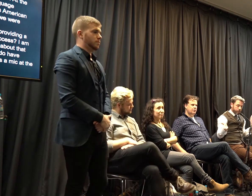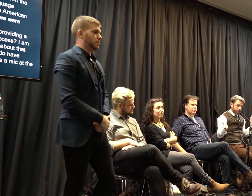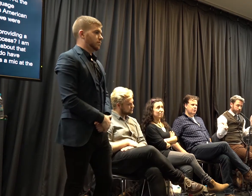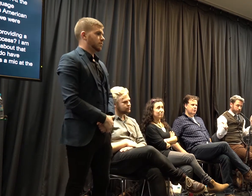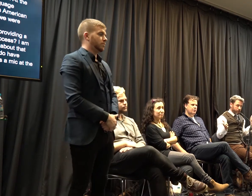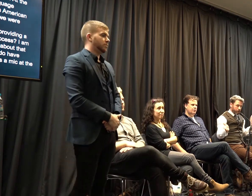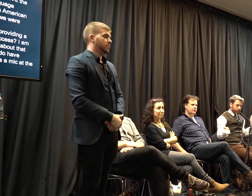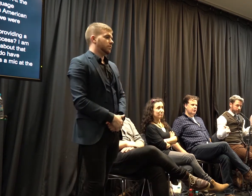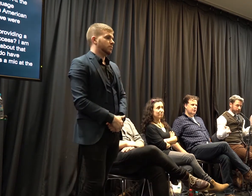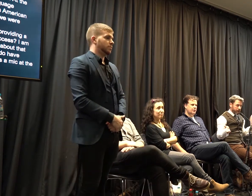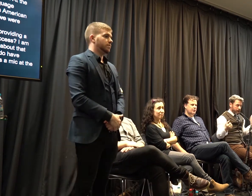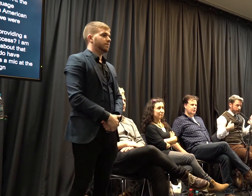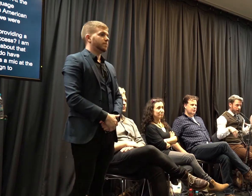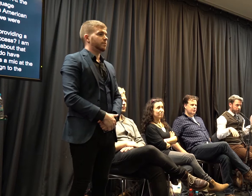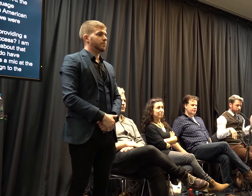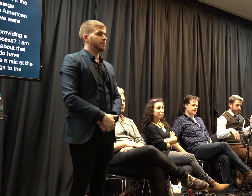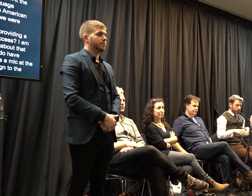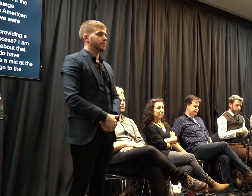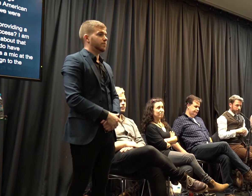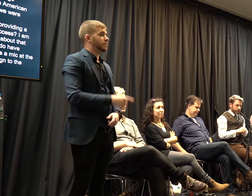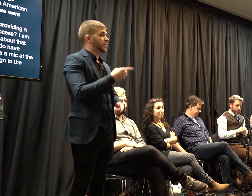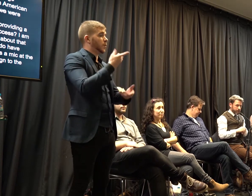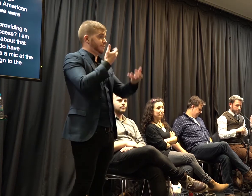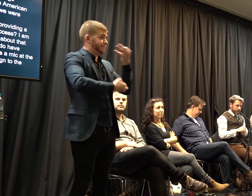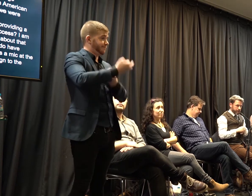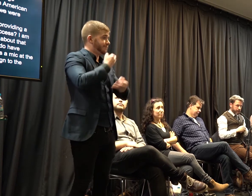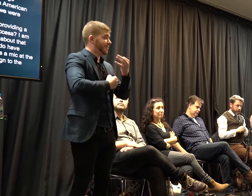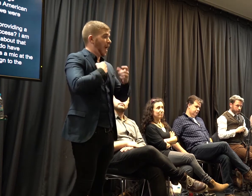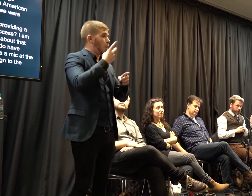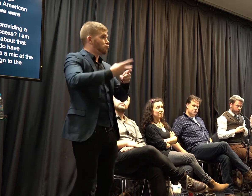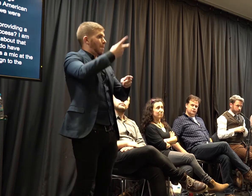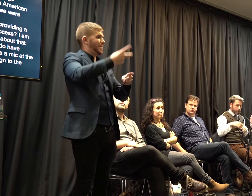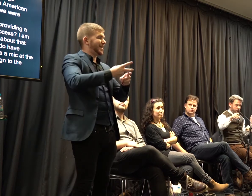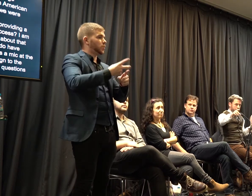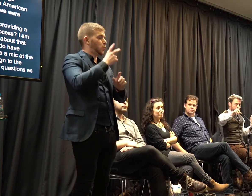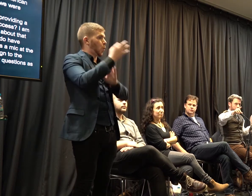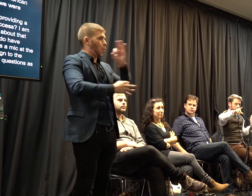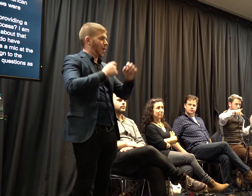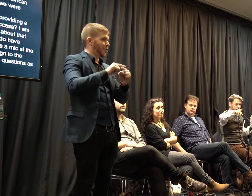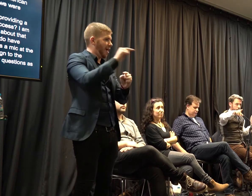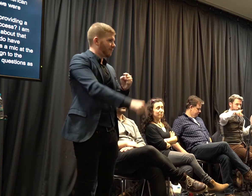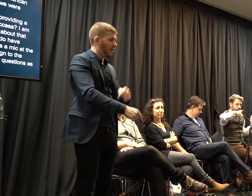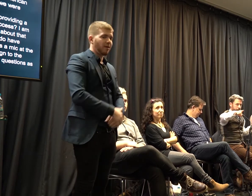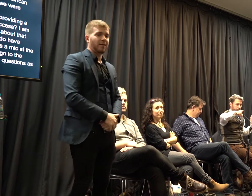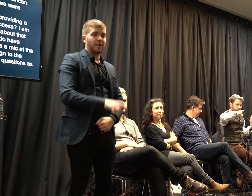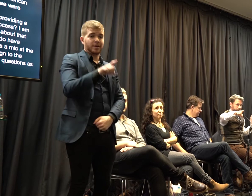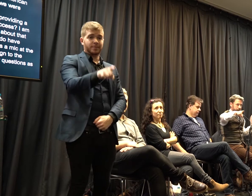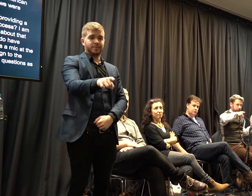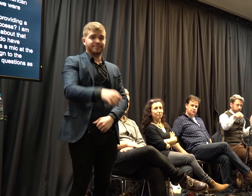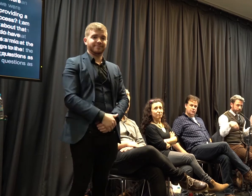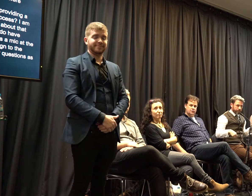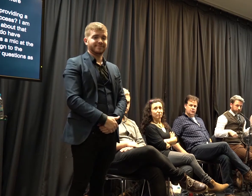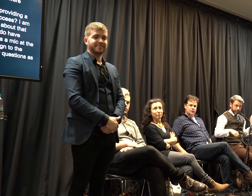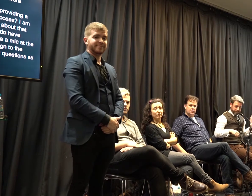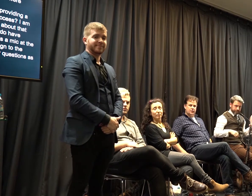to the interpreters, obviously, and I will repeat your questions as best as I can afterwards. There was one right at the front